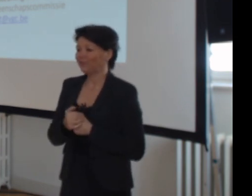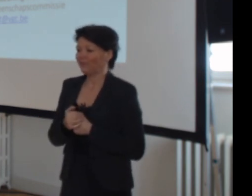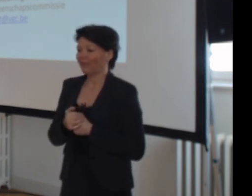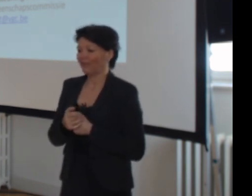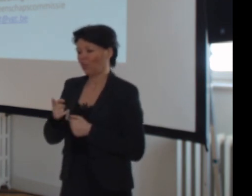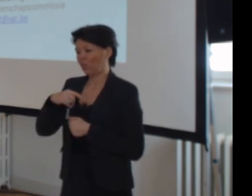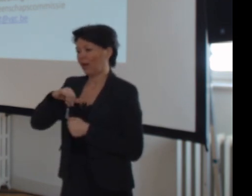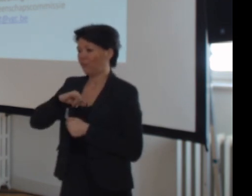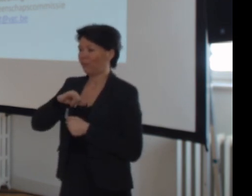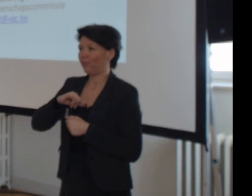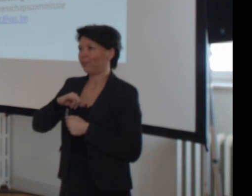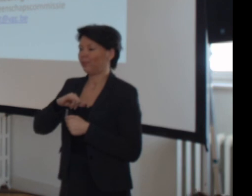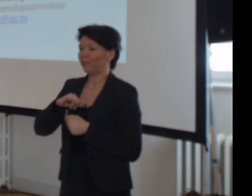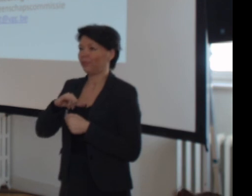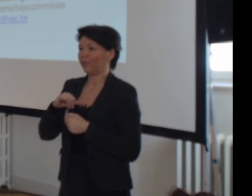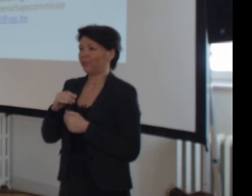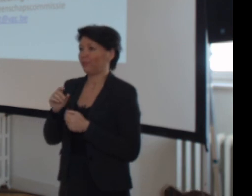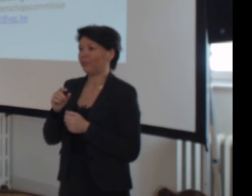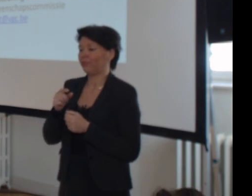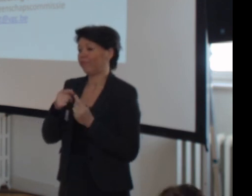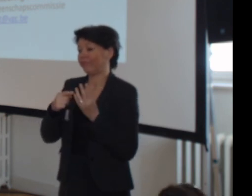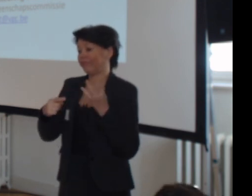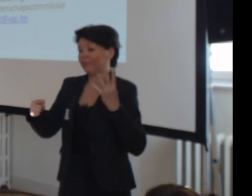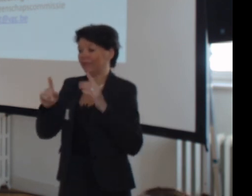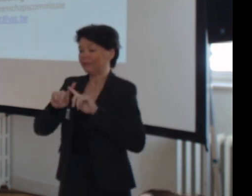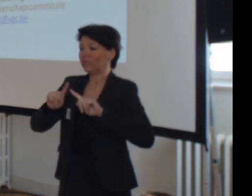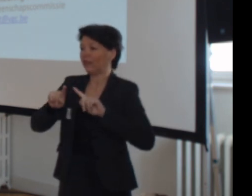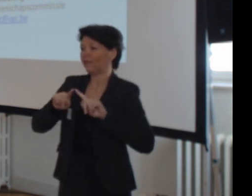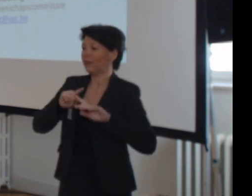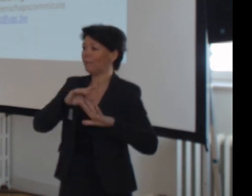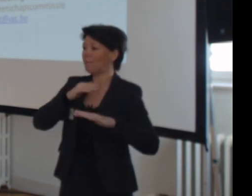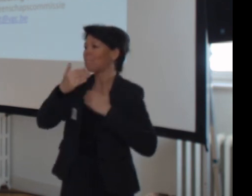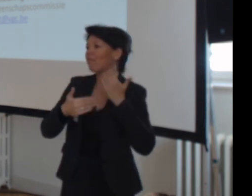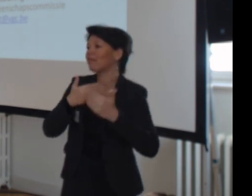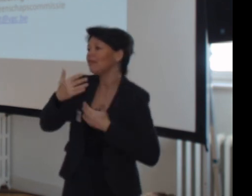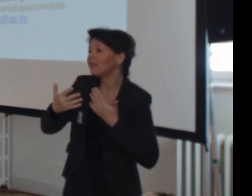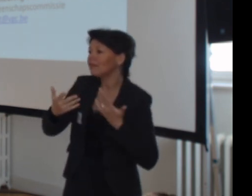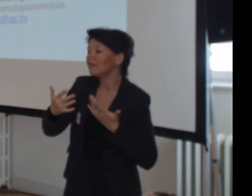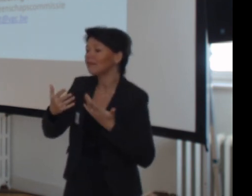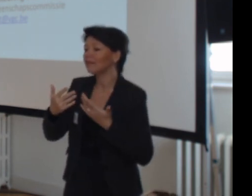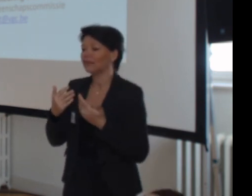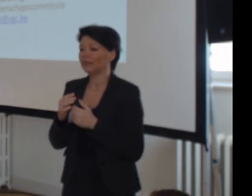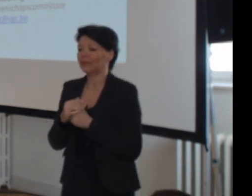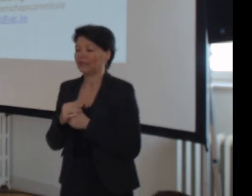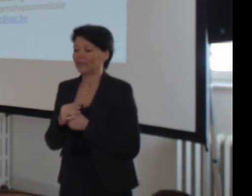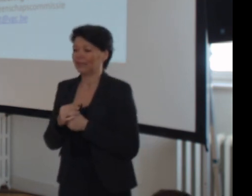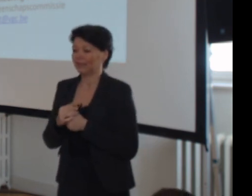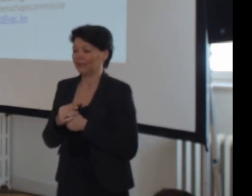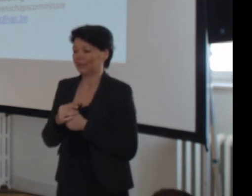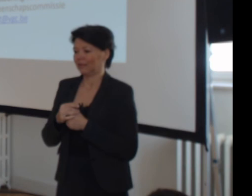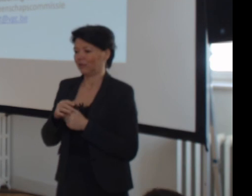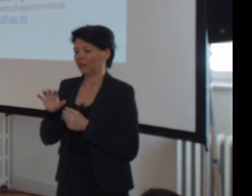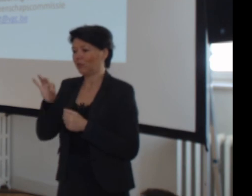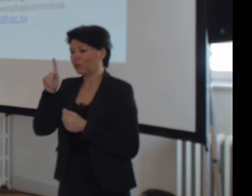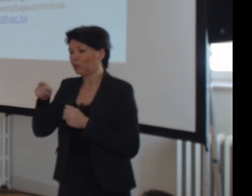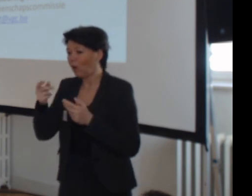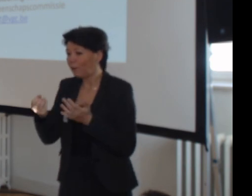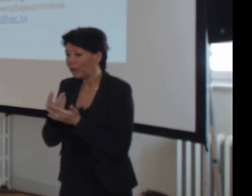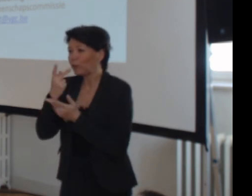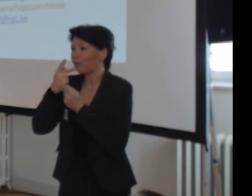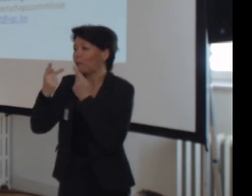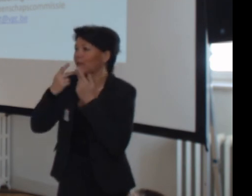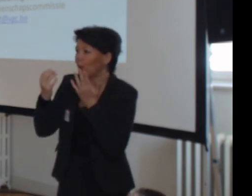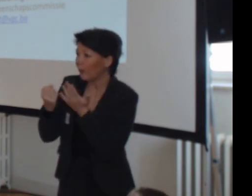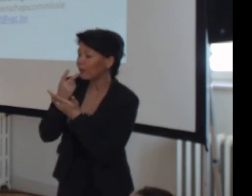Yeah, we have like dozens of scenarios and new attempts. We sort of